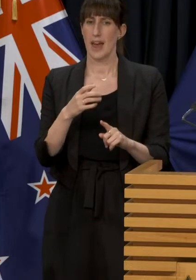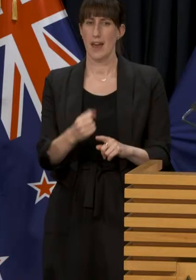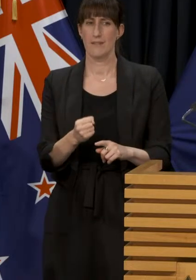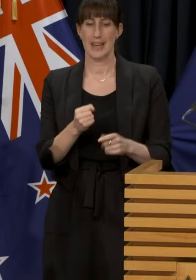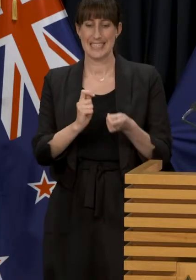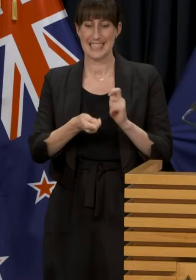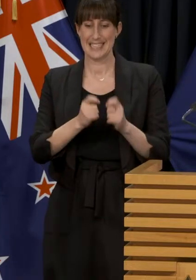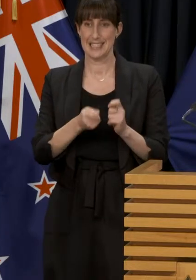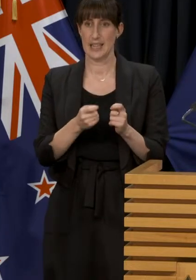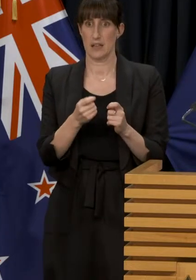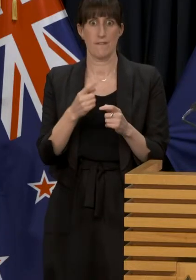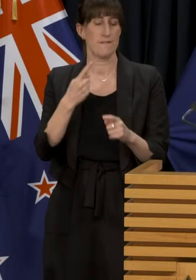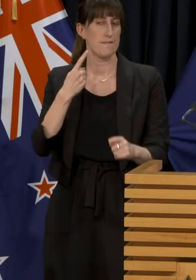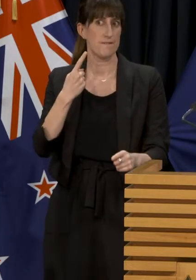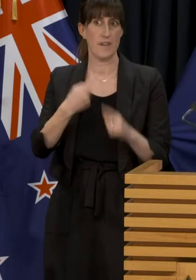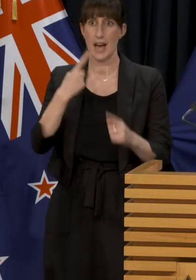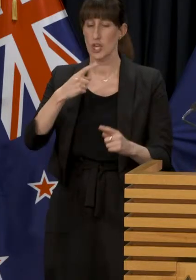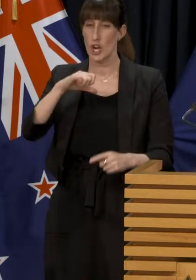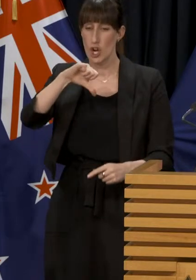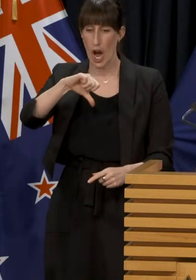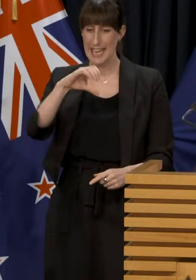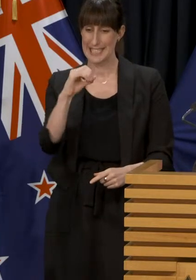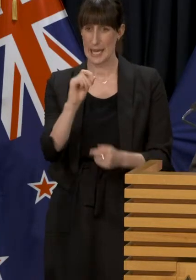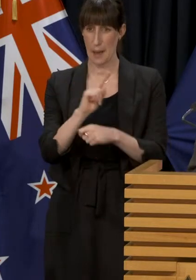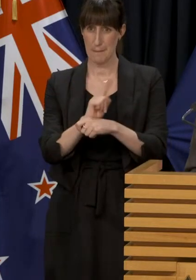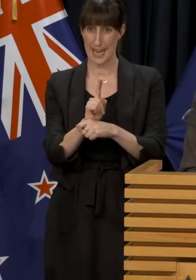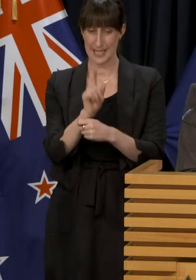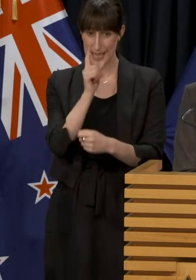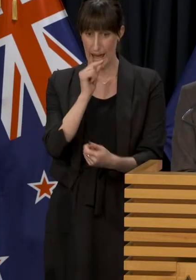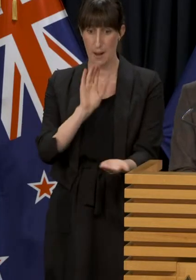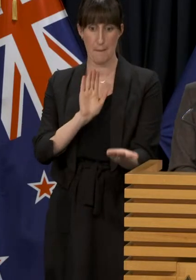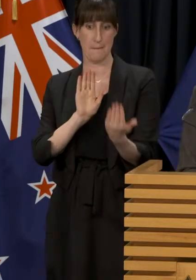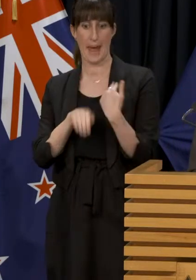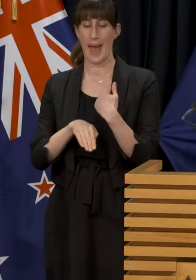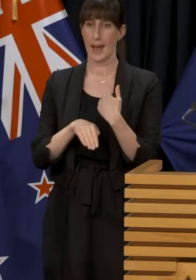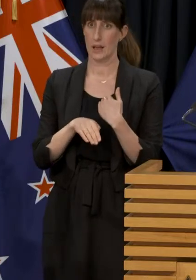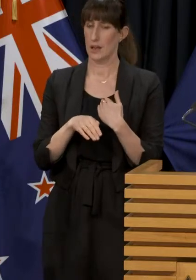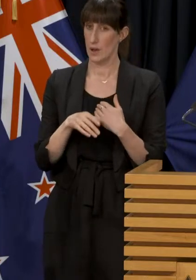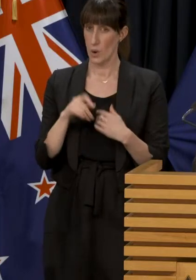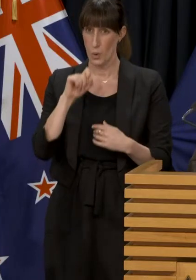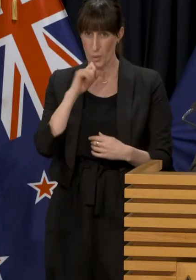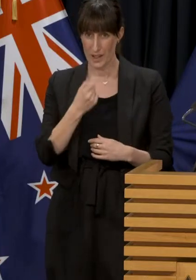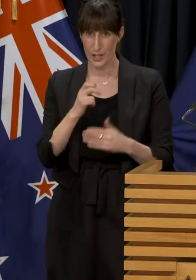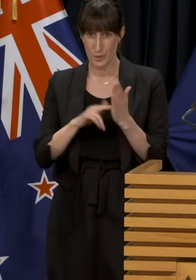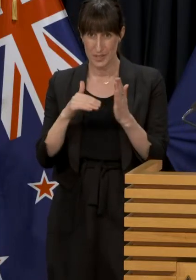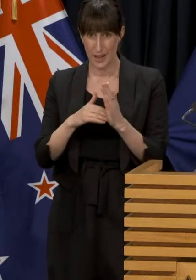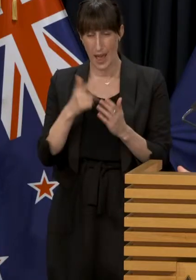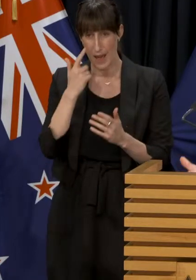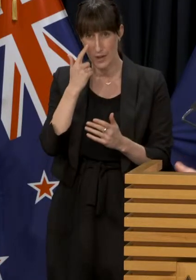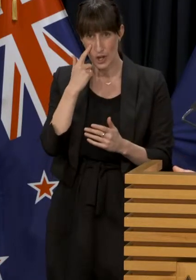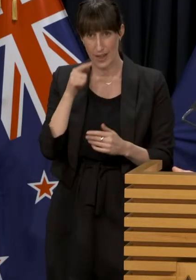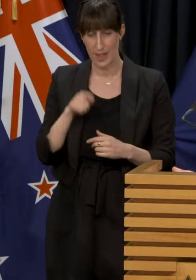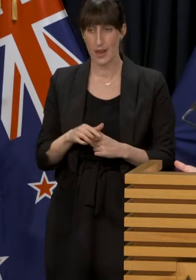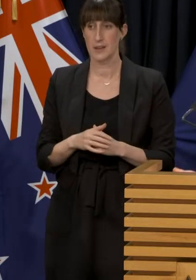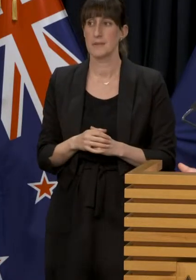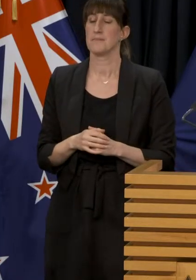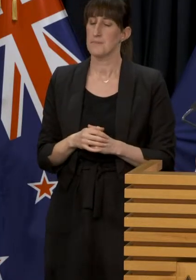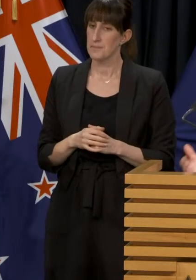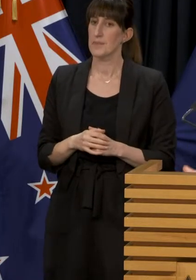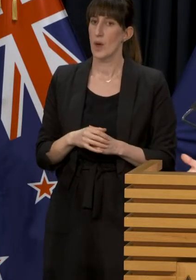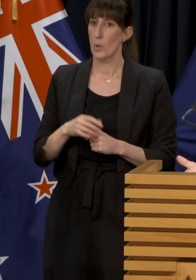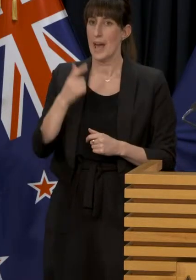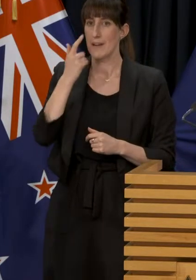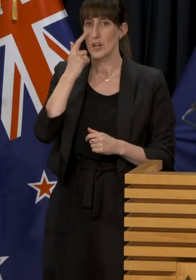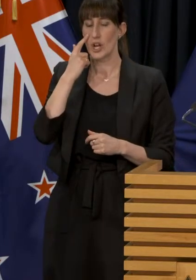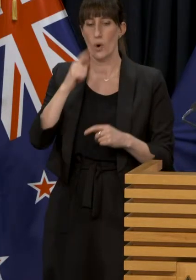that we're looking at? Yeah, so we're looking at all the different testing technologies, including the serology testing,